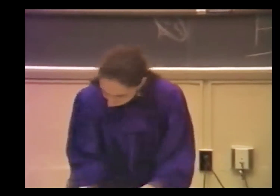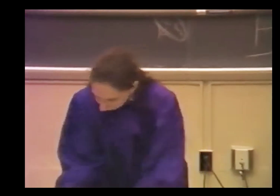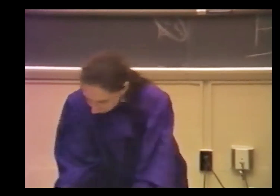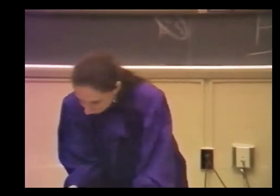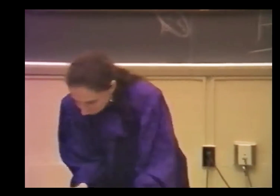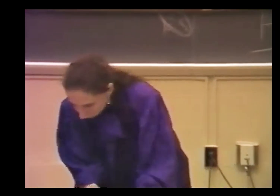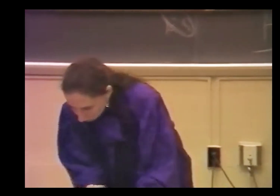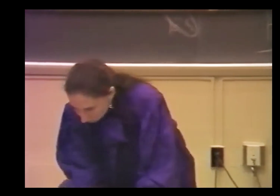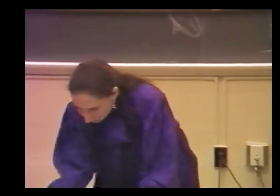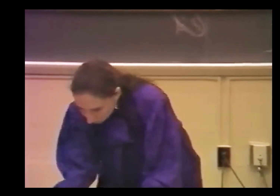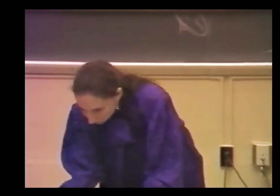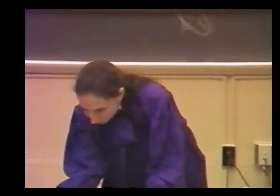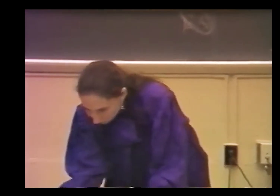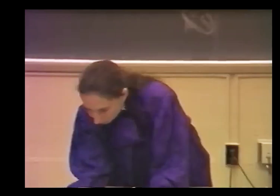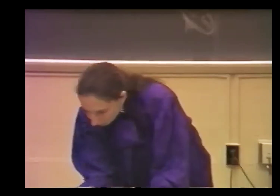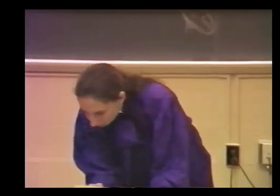find them.